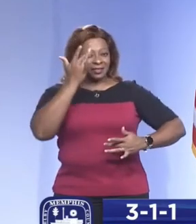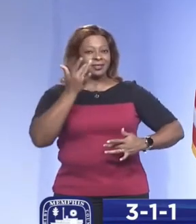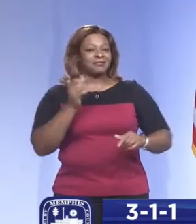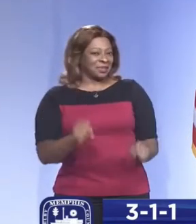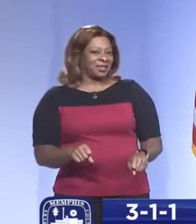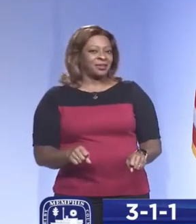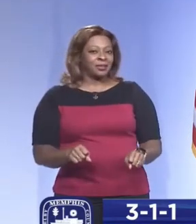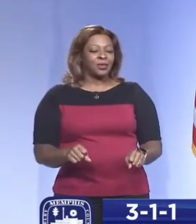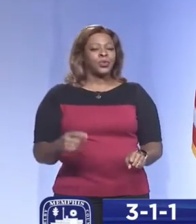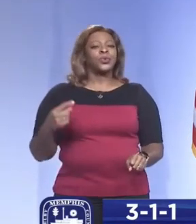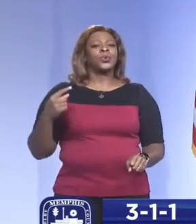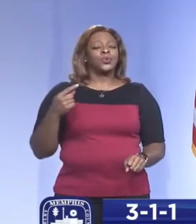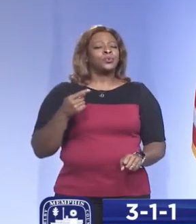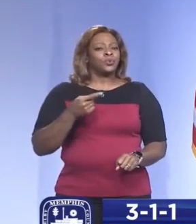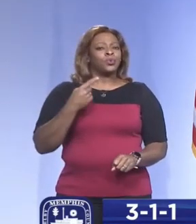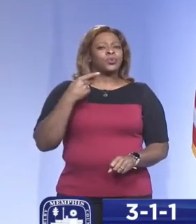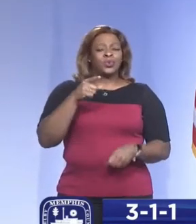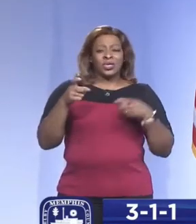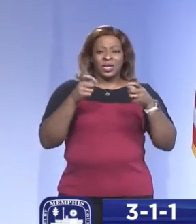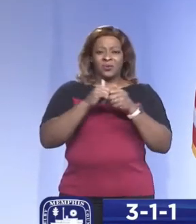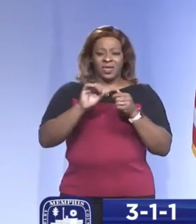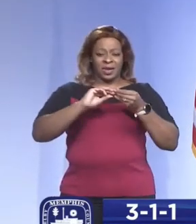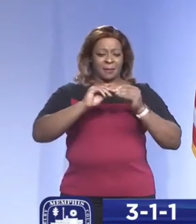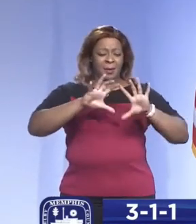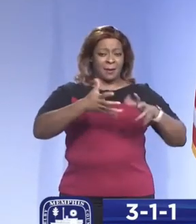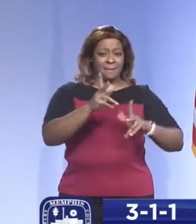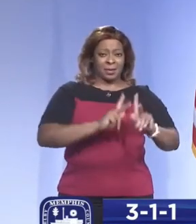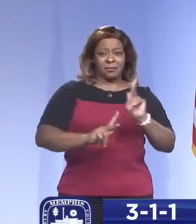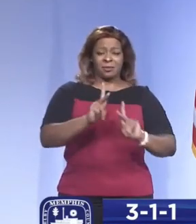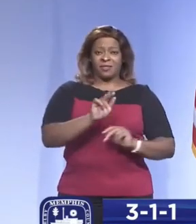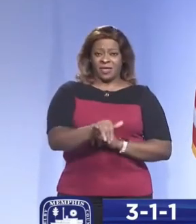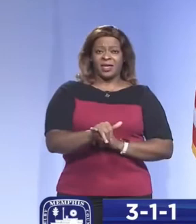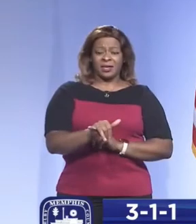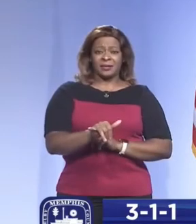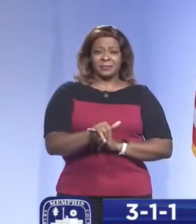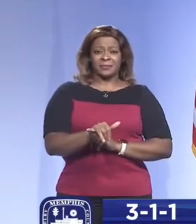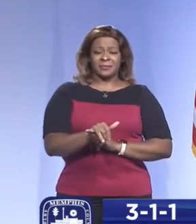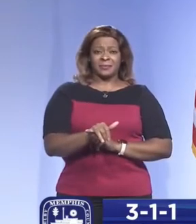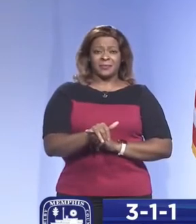so you are dealing with a population that are